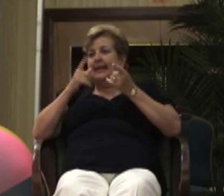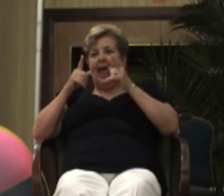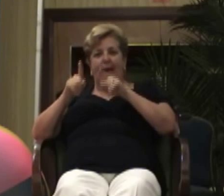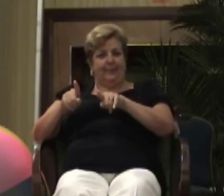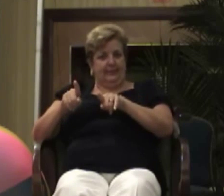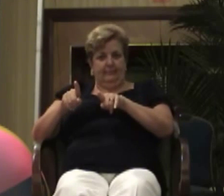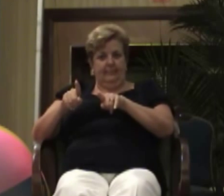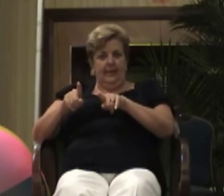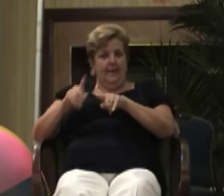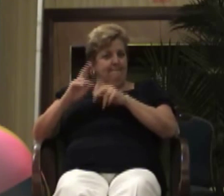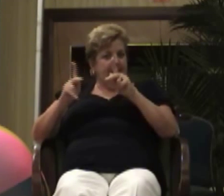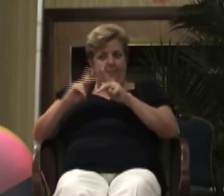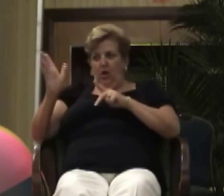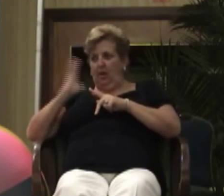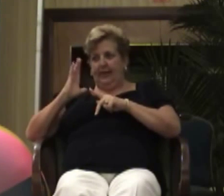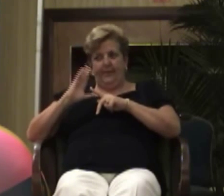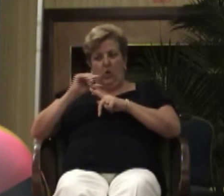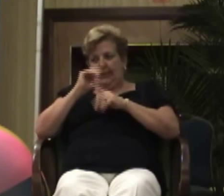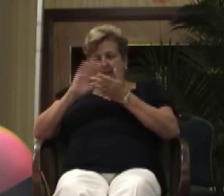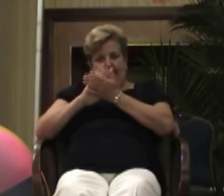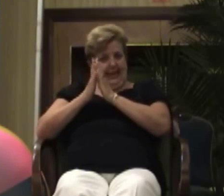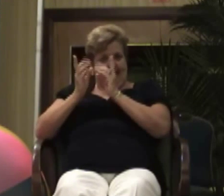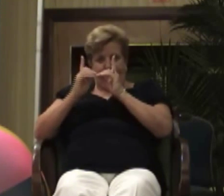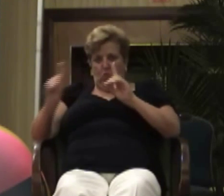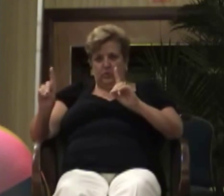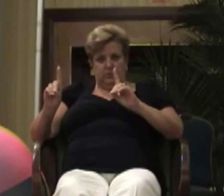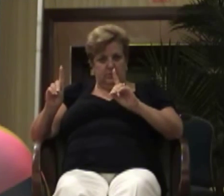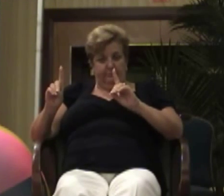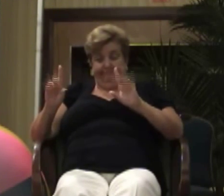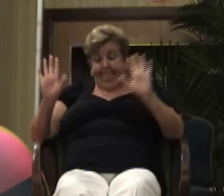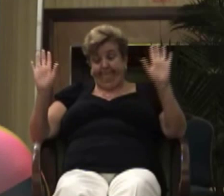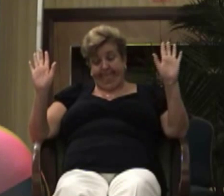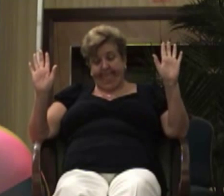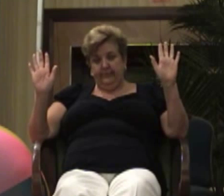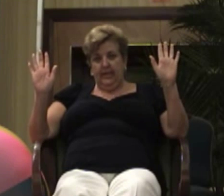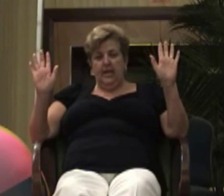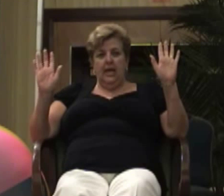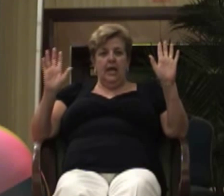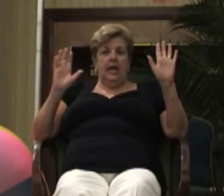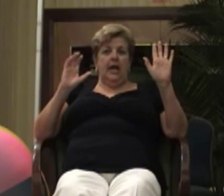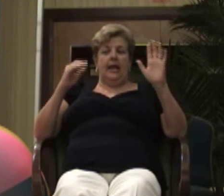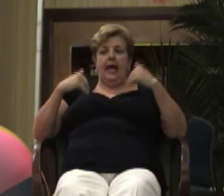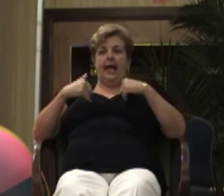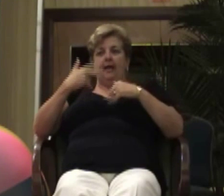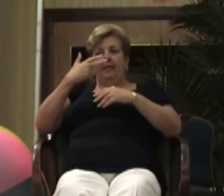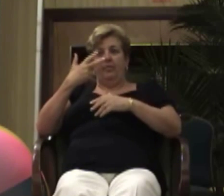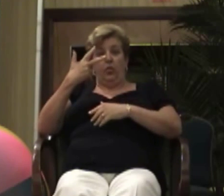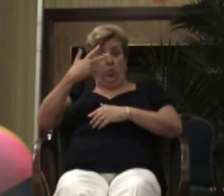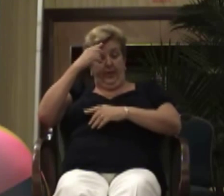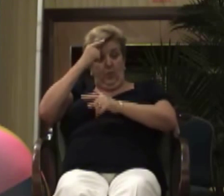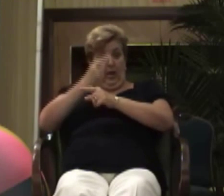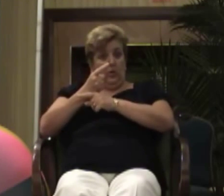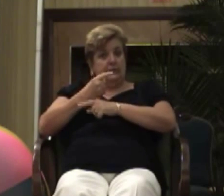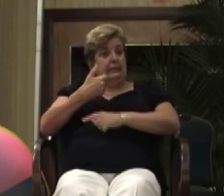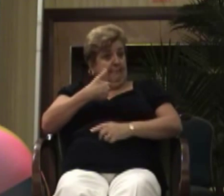Divorced family was, you know, it was just wasn't heard of. And there was 3 brothers and myself. They were